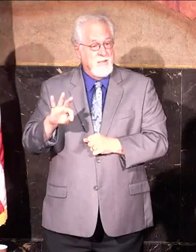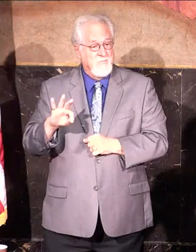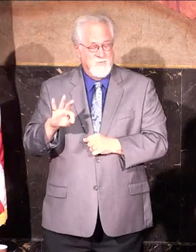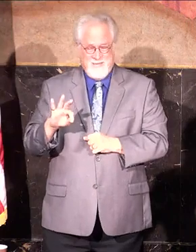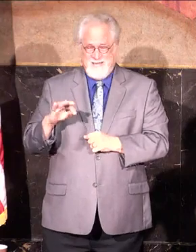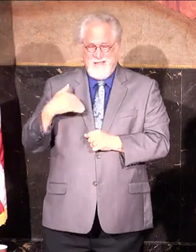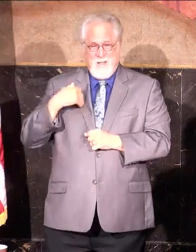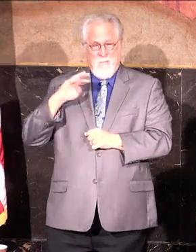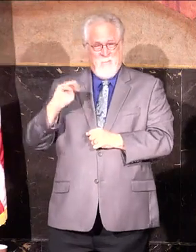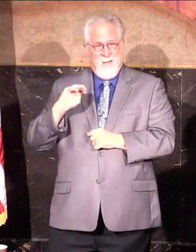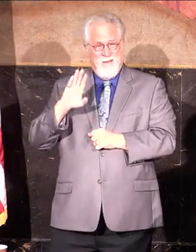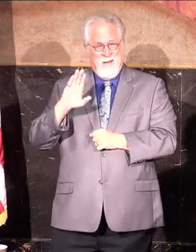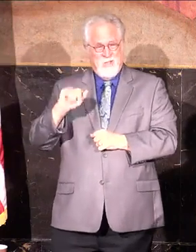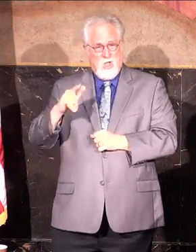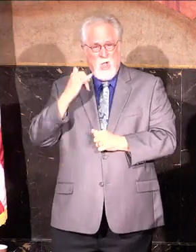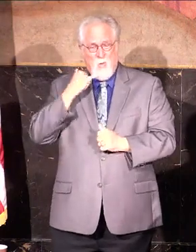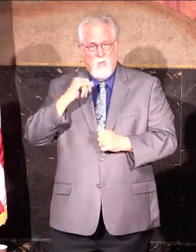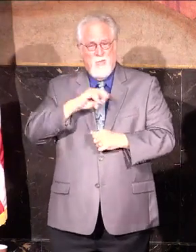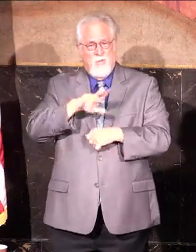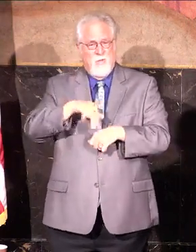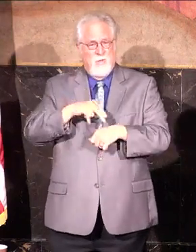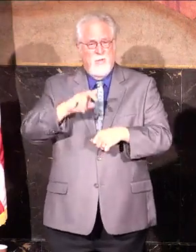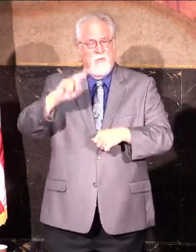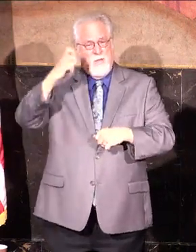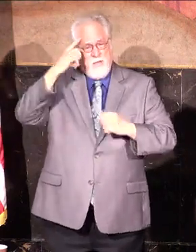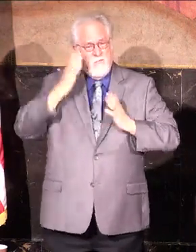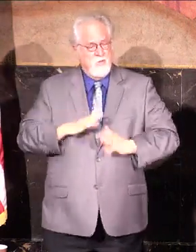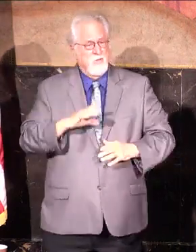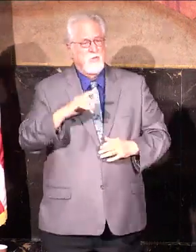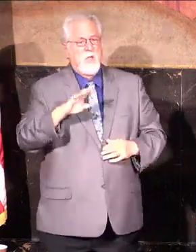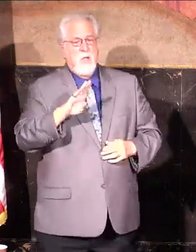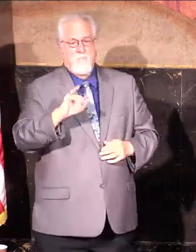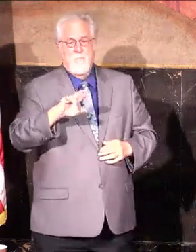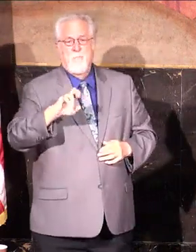call with the nation's governors, Dr. Birx, who then came